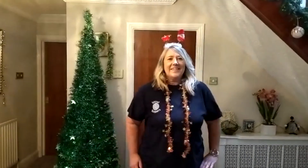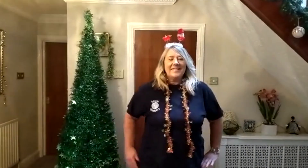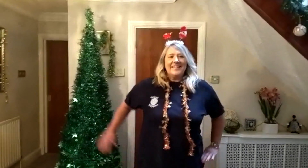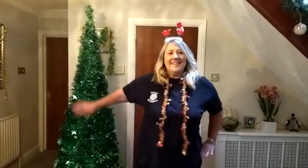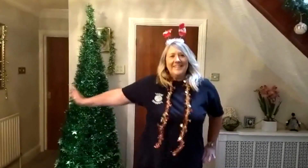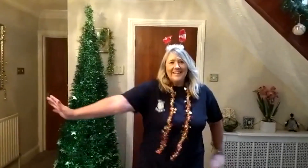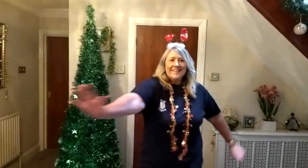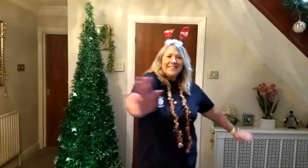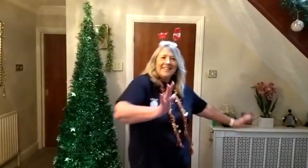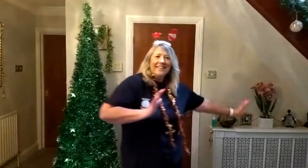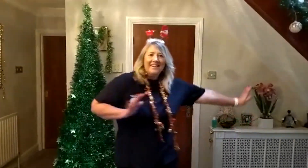Feliz Navidad.